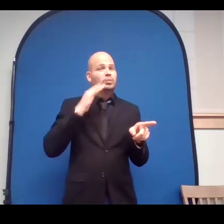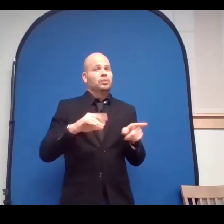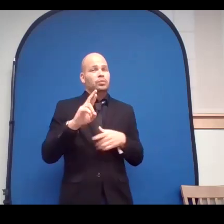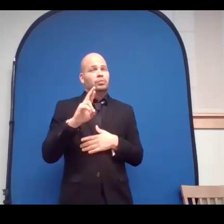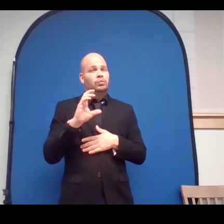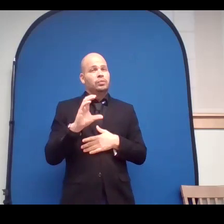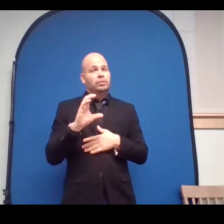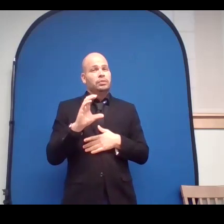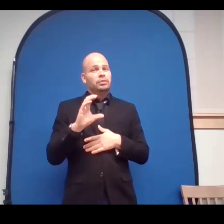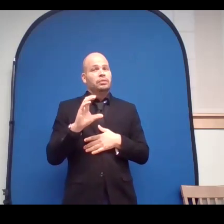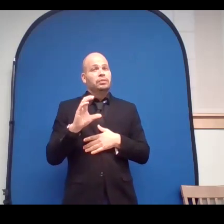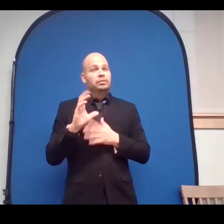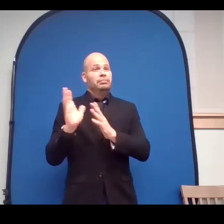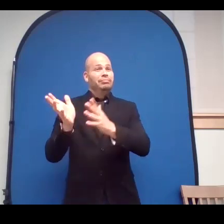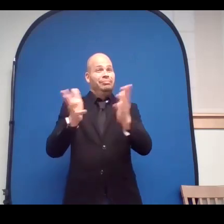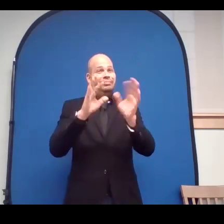brother?